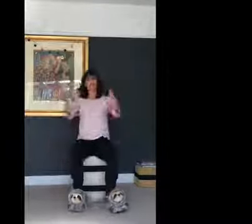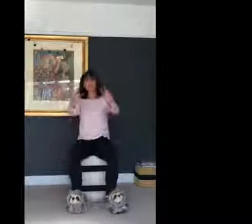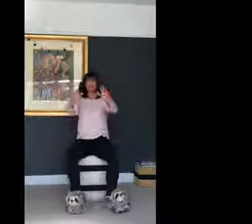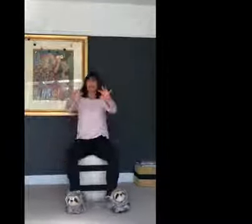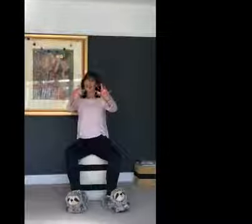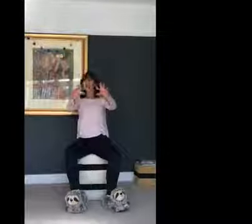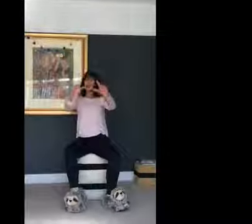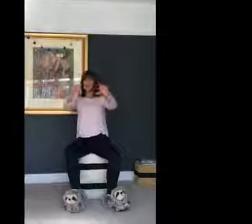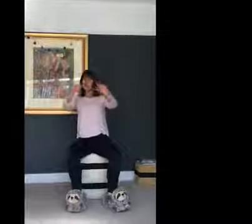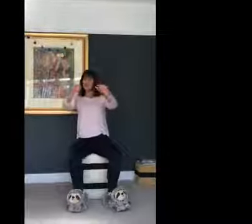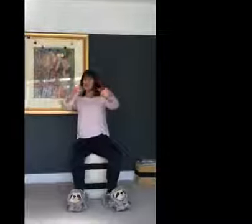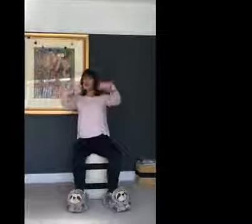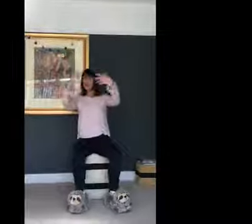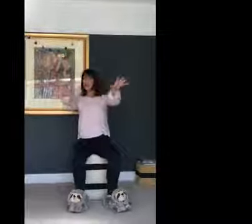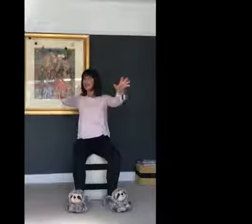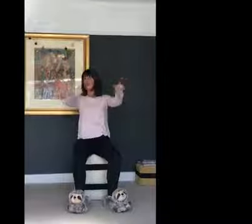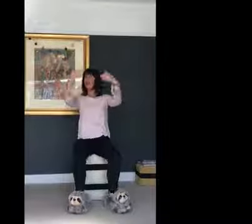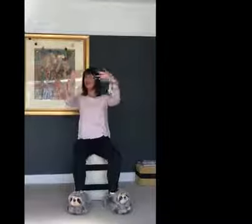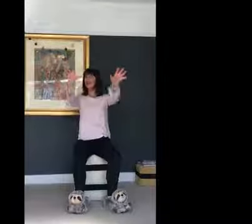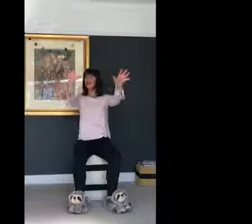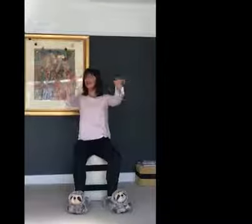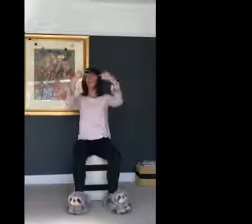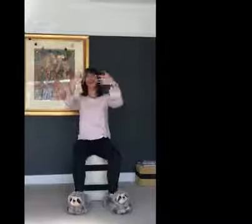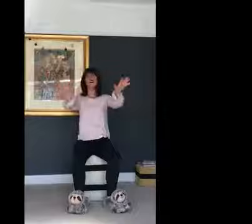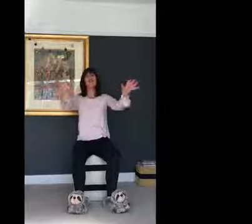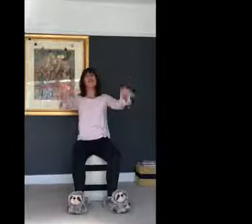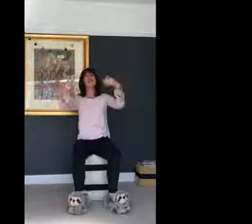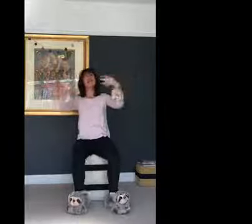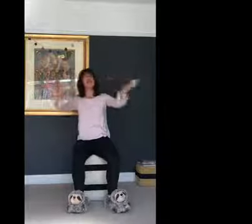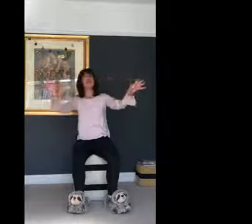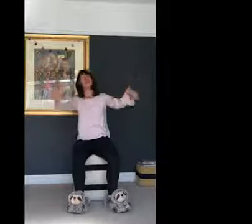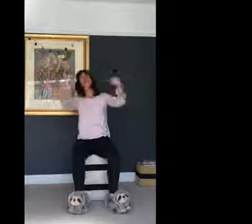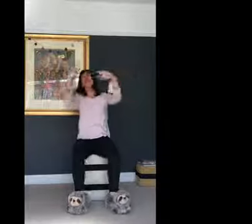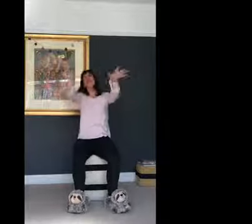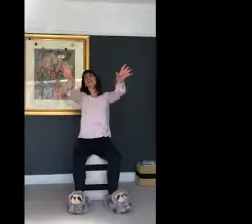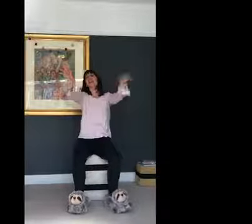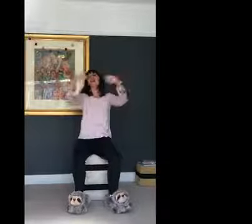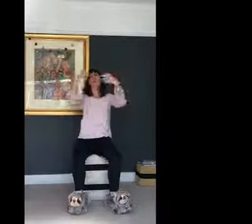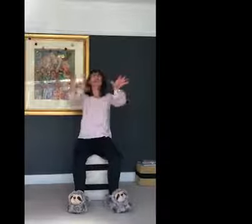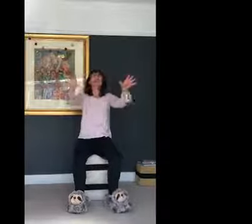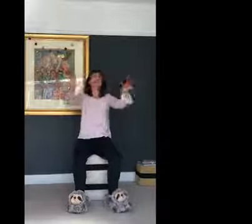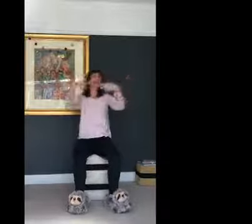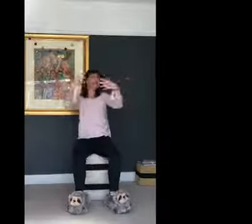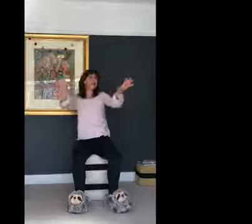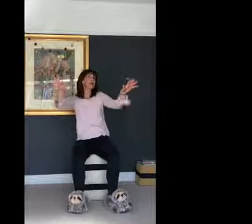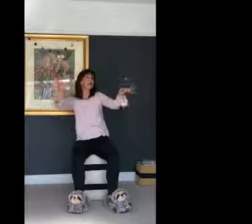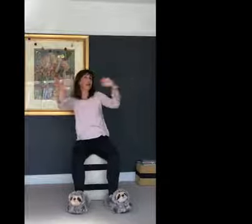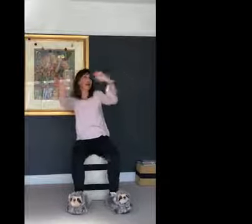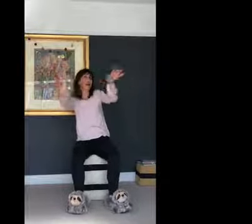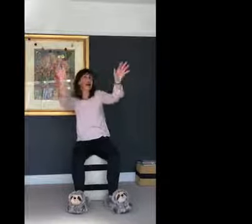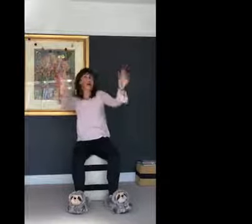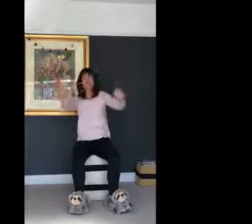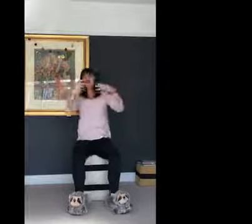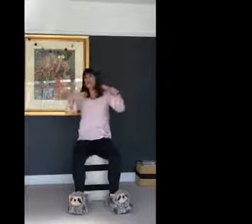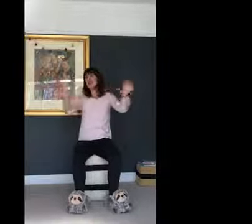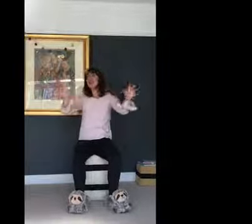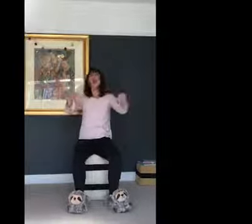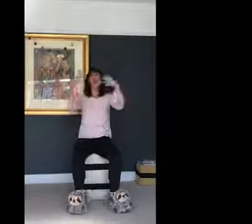Can you flick your fingers? Flick your fingers, everyone together. Flick your fingers as the music goes round. Flick your